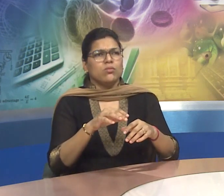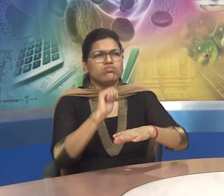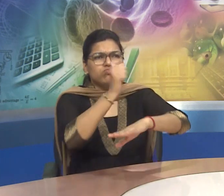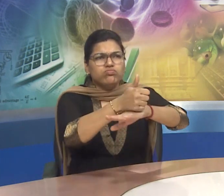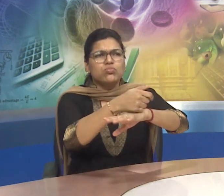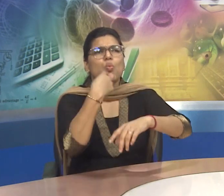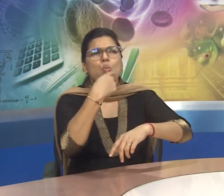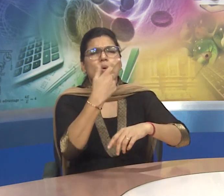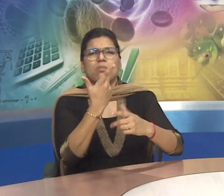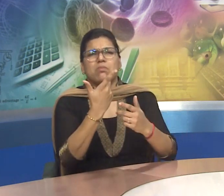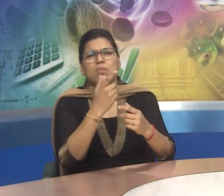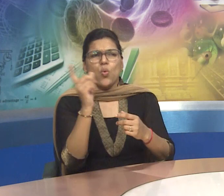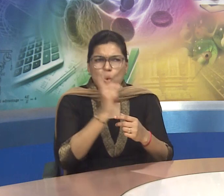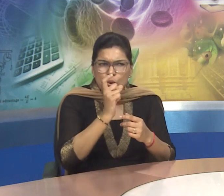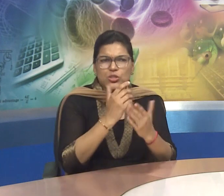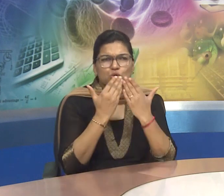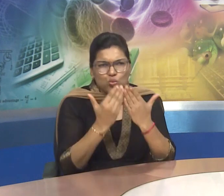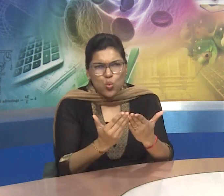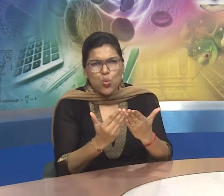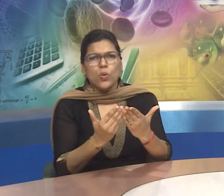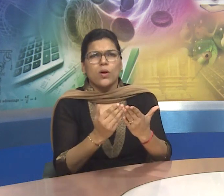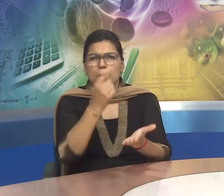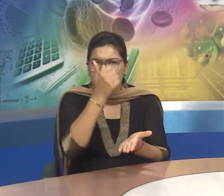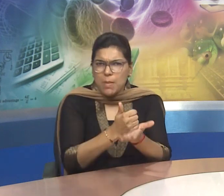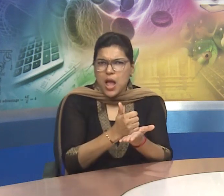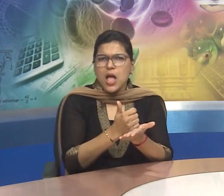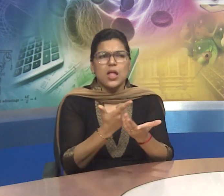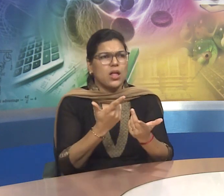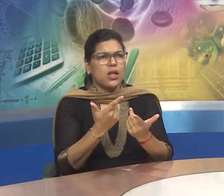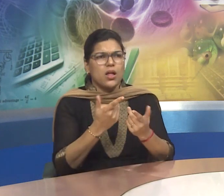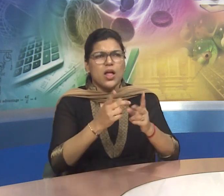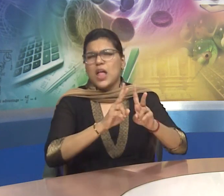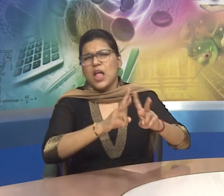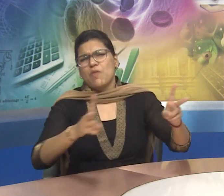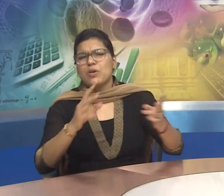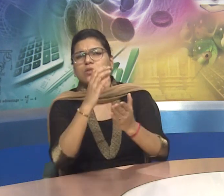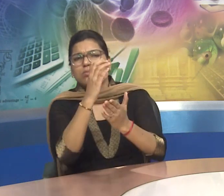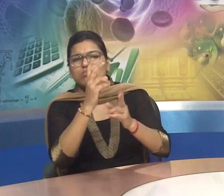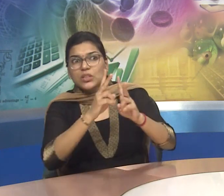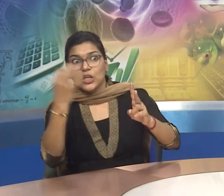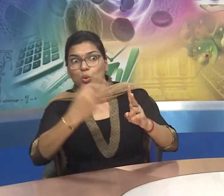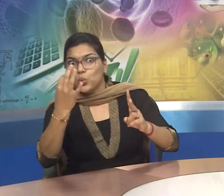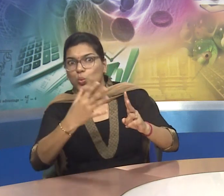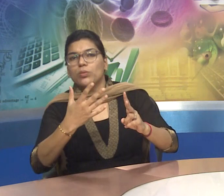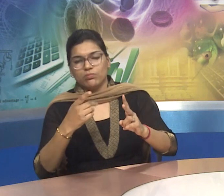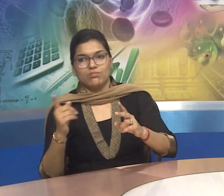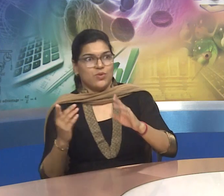support the untouchability. The second point is that we cannot